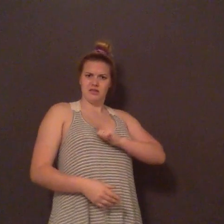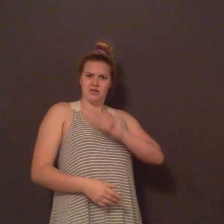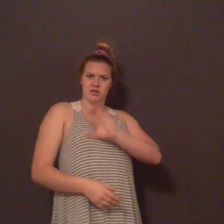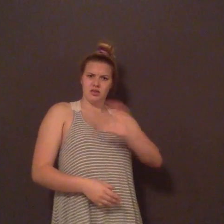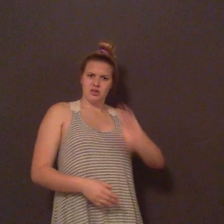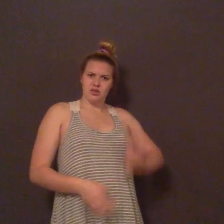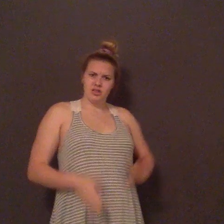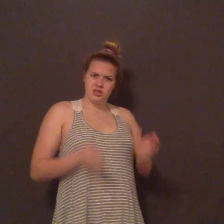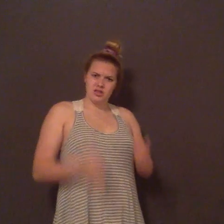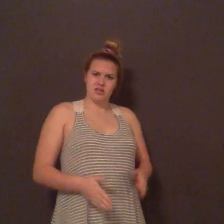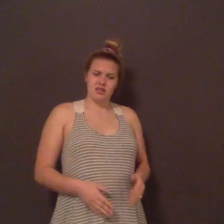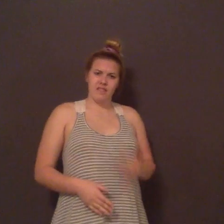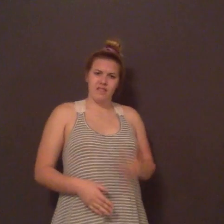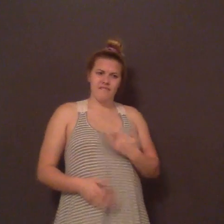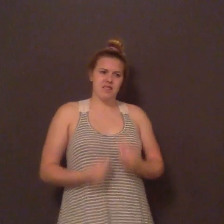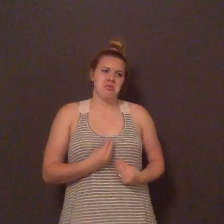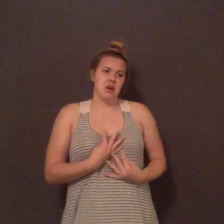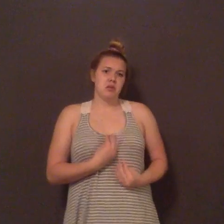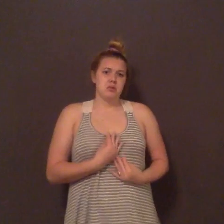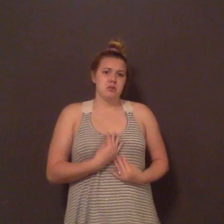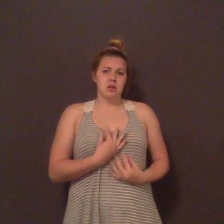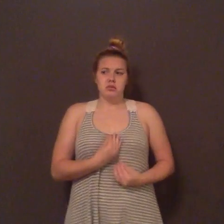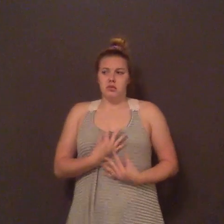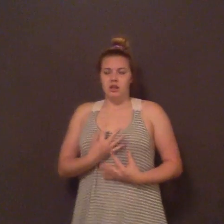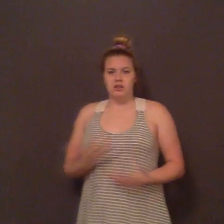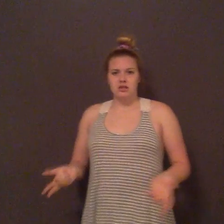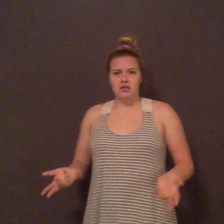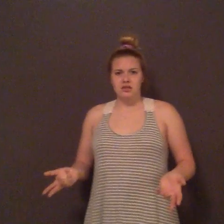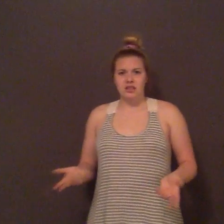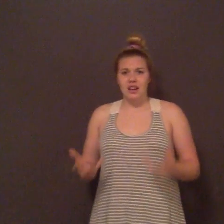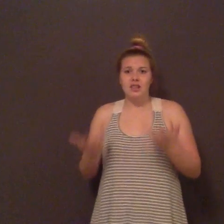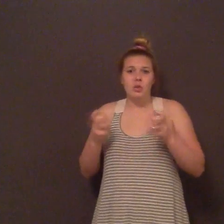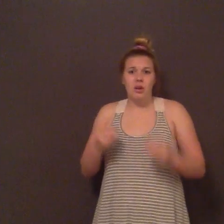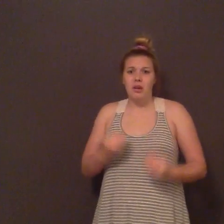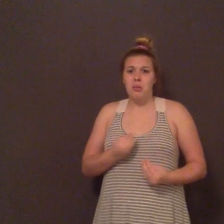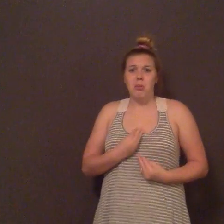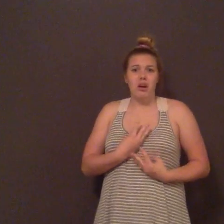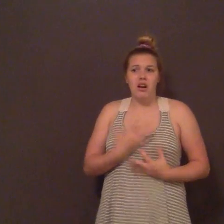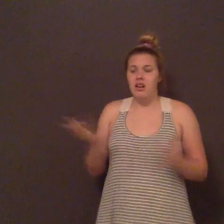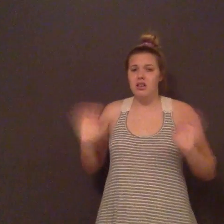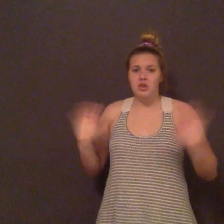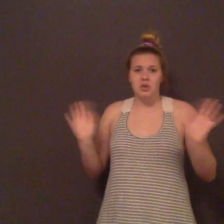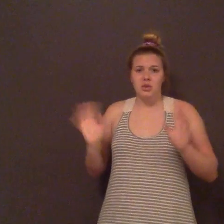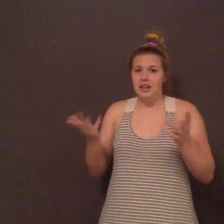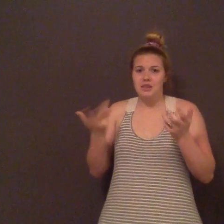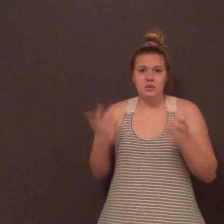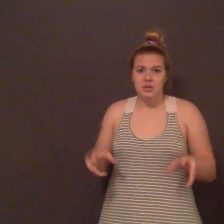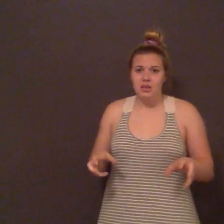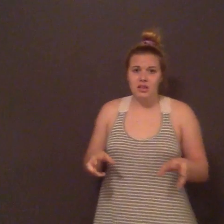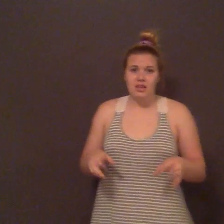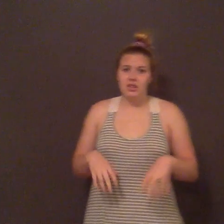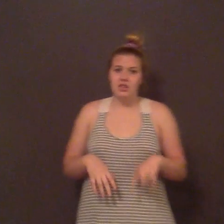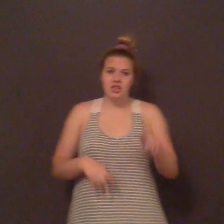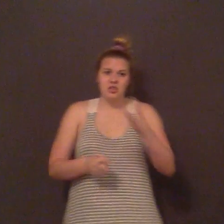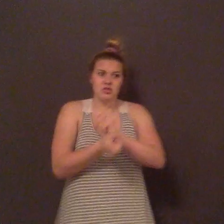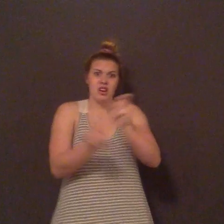going to be for me? I don't want to embarrass anyone, especially you. Dad, you're not going to convert Professor Kamen to your beliefs, so why even try?